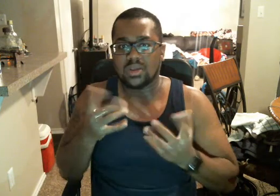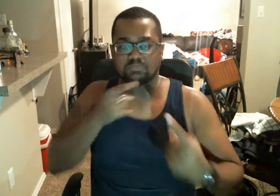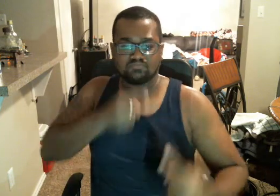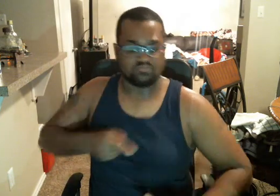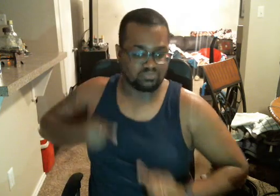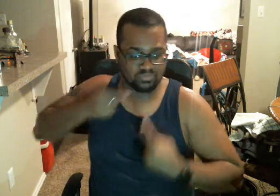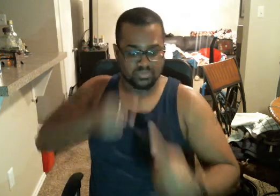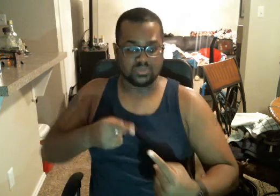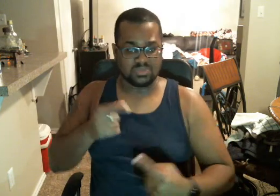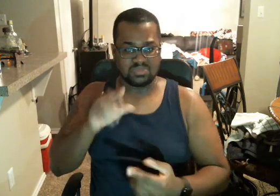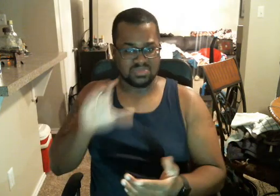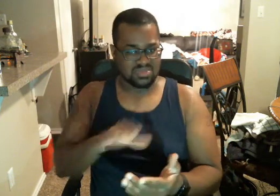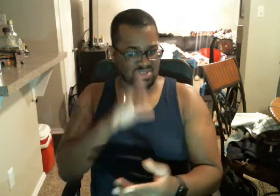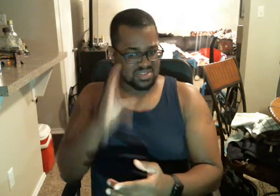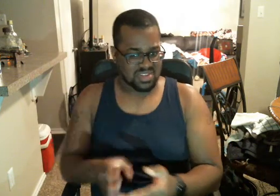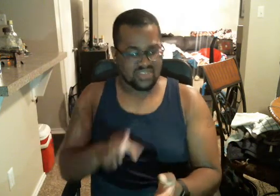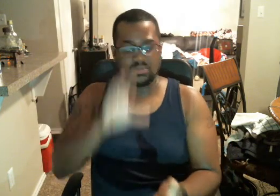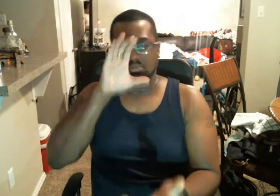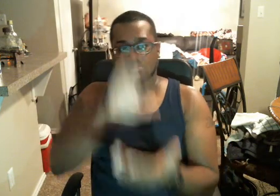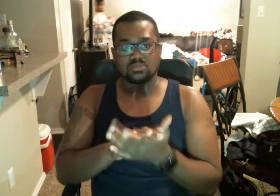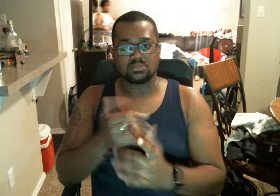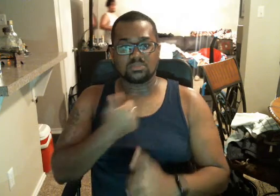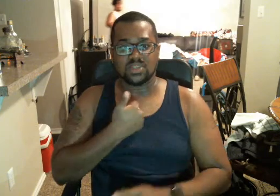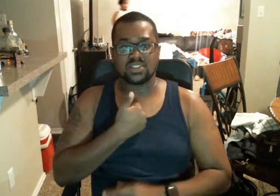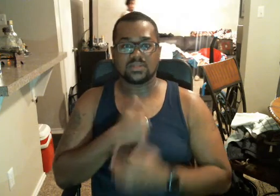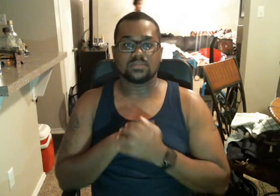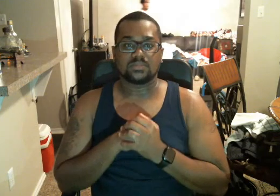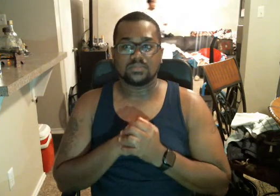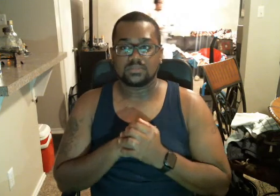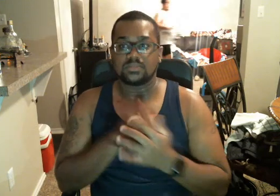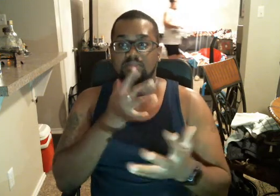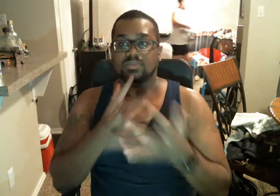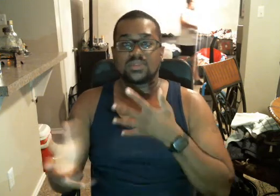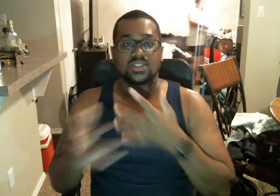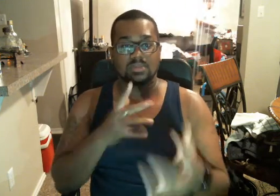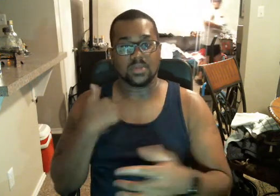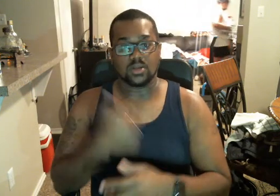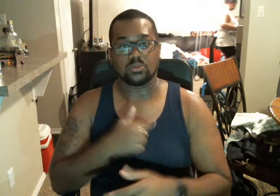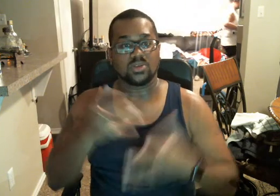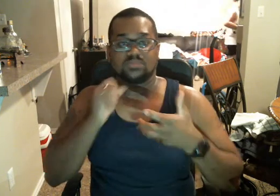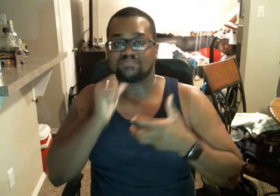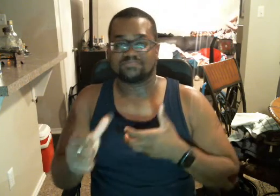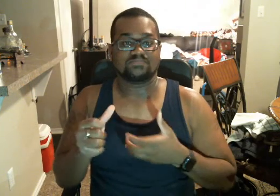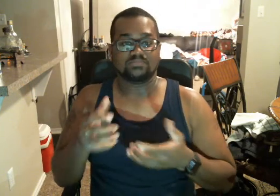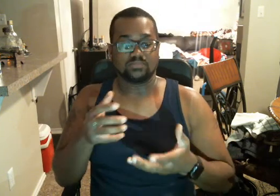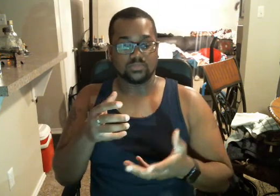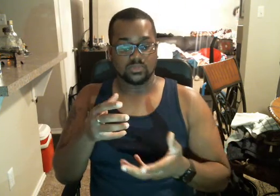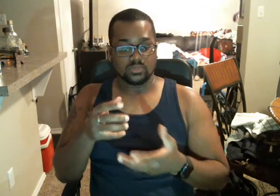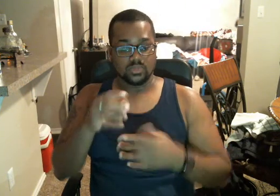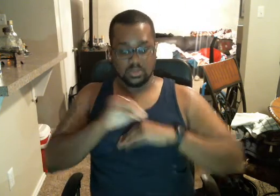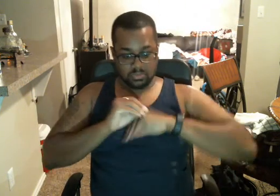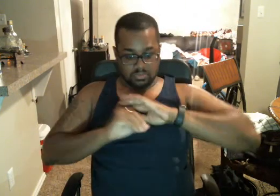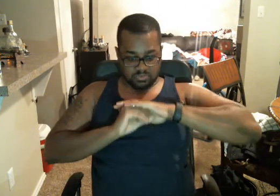myself. Point number two, besides the fact that we lose self-esteem when we suffer from a mental health issue, we all do the same